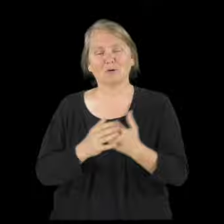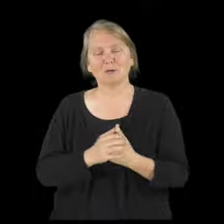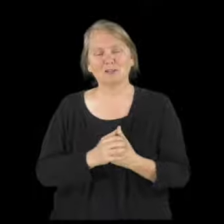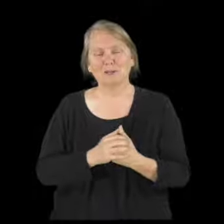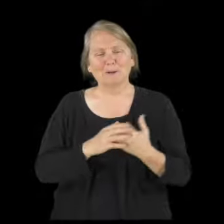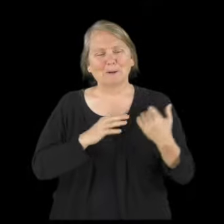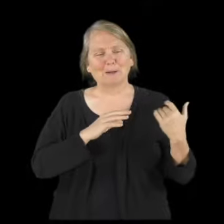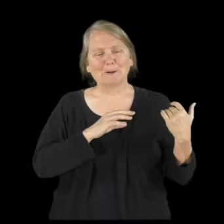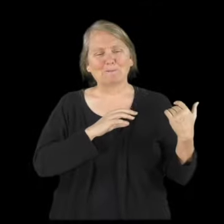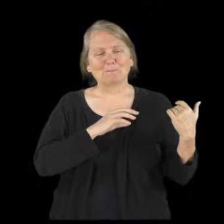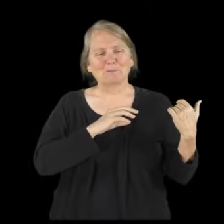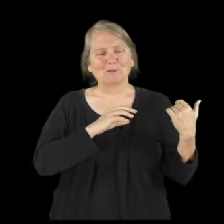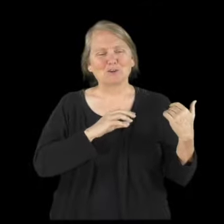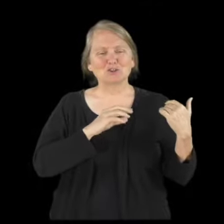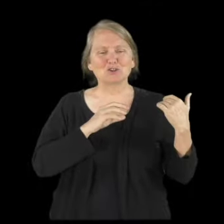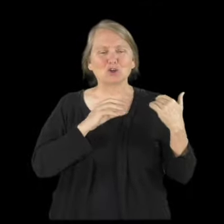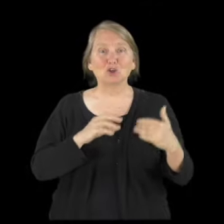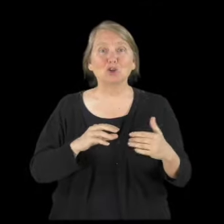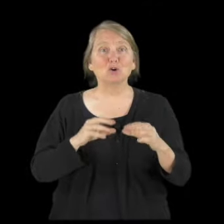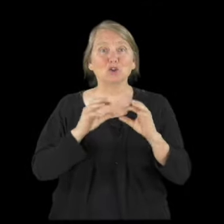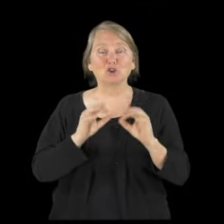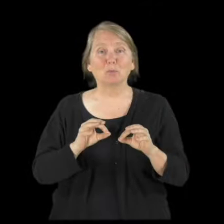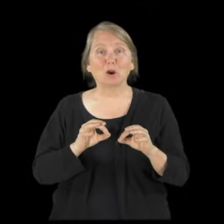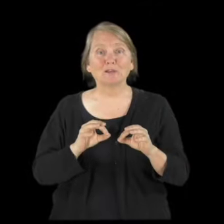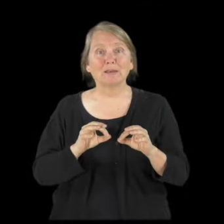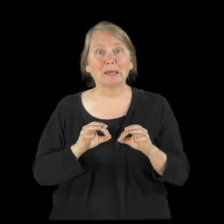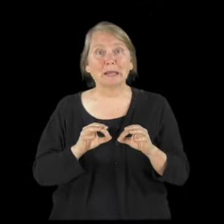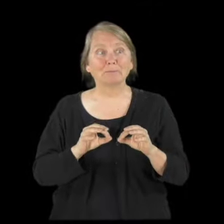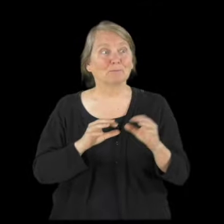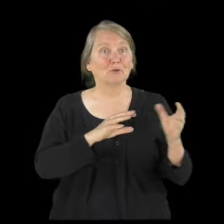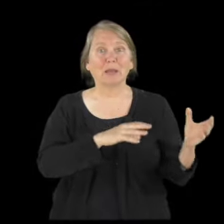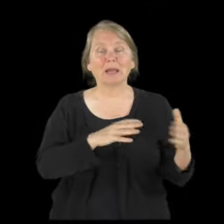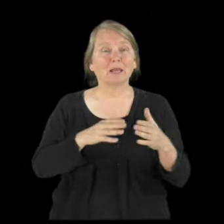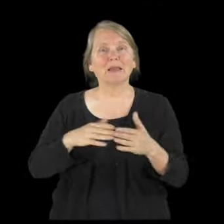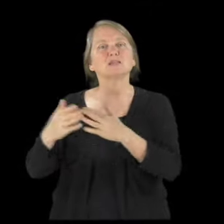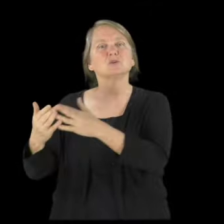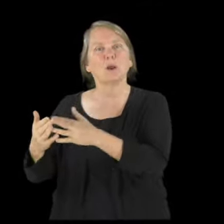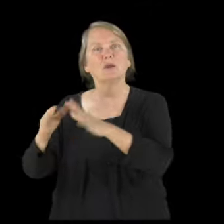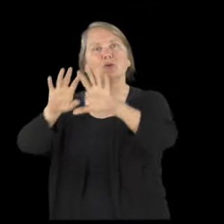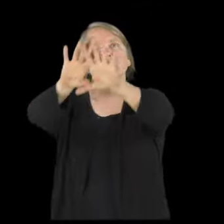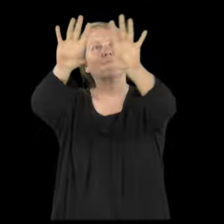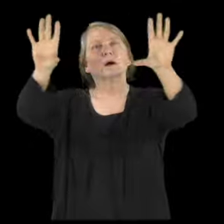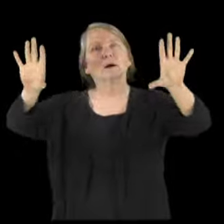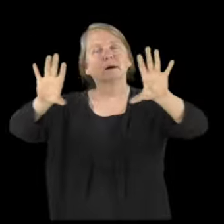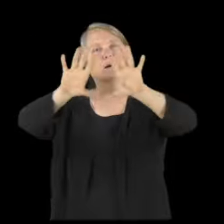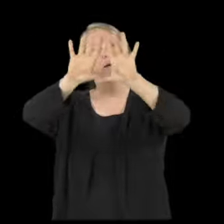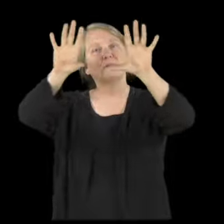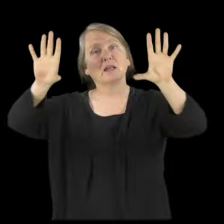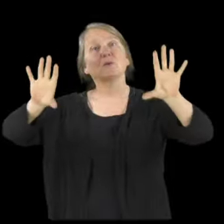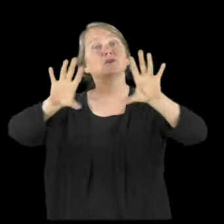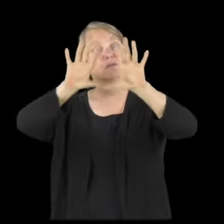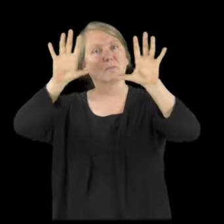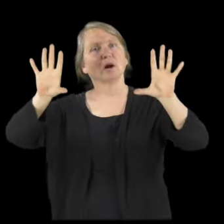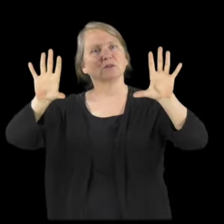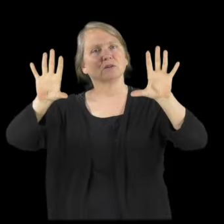performance. Just because they're cute and super articulate, you can't let that sway your evaluation of the project